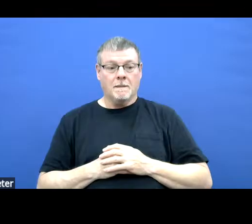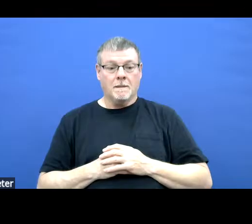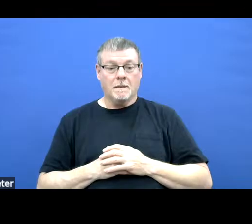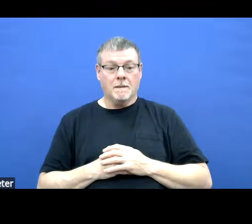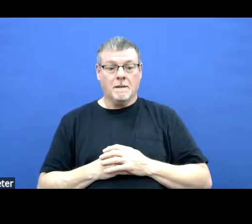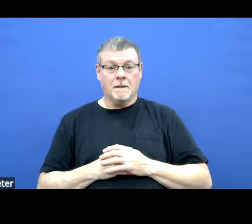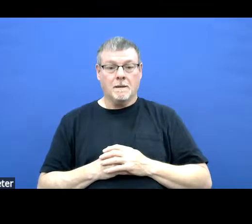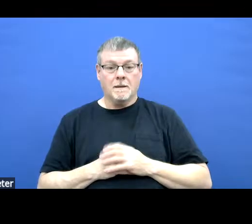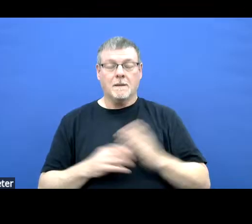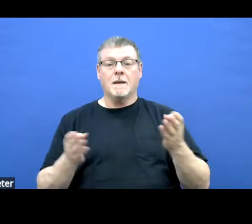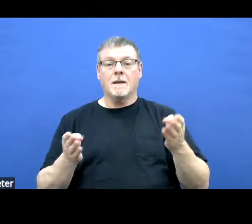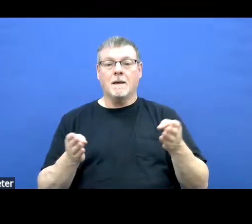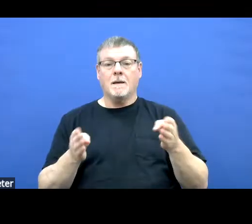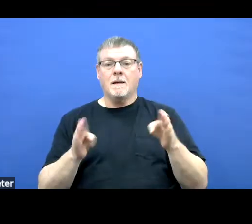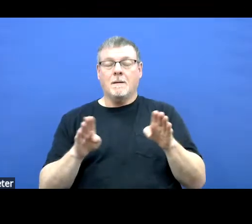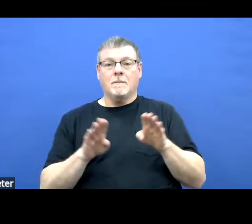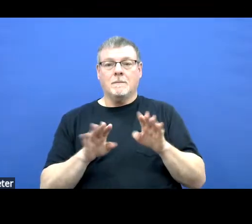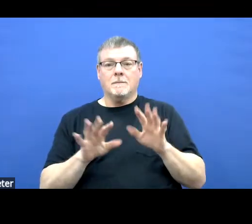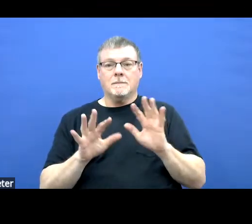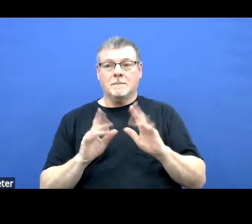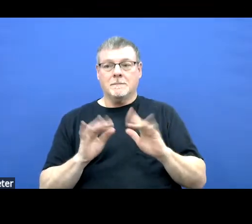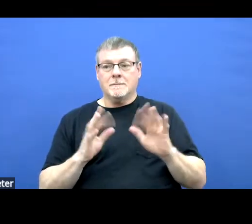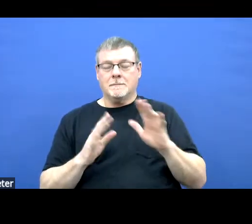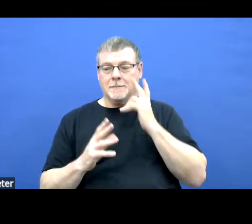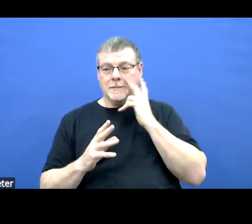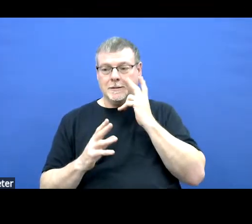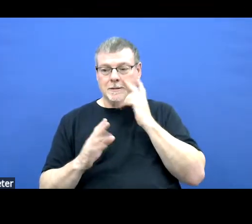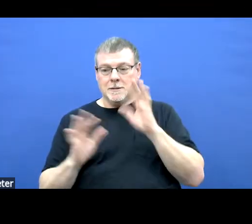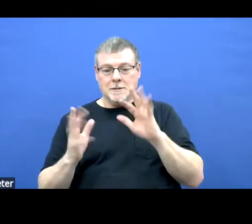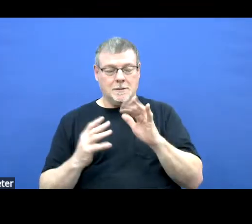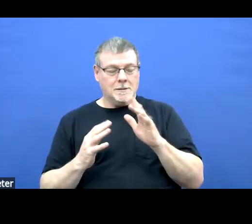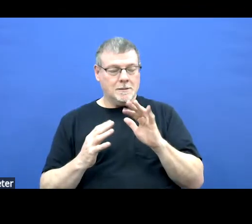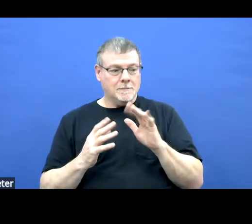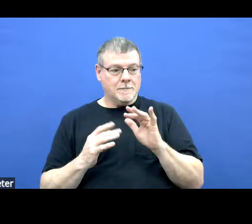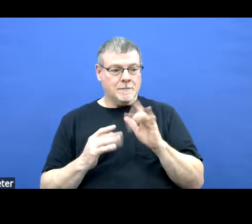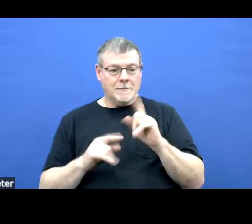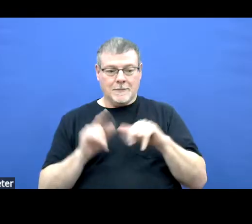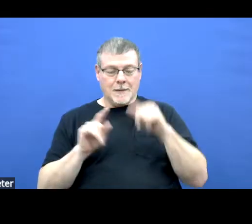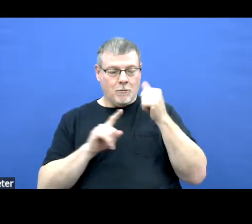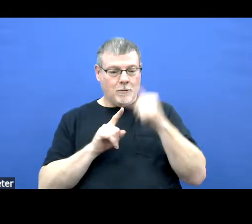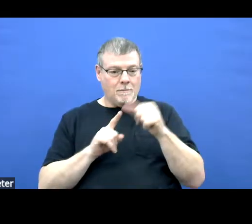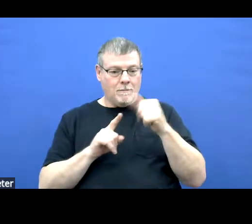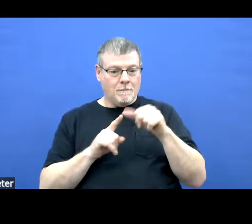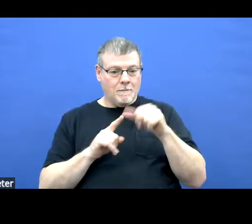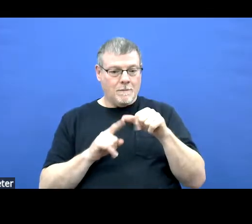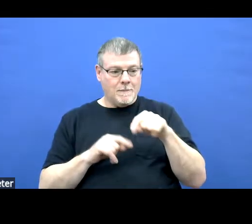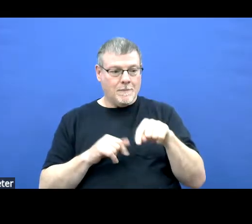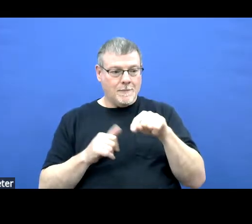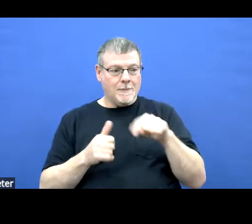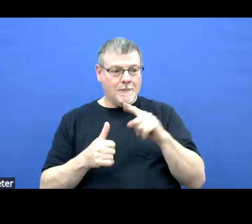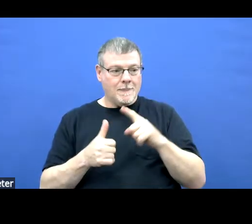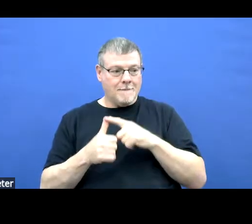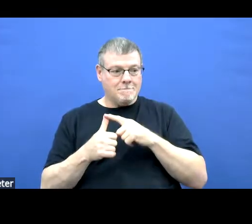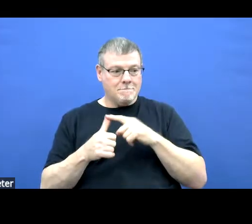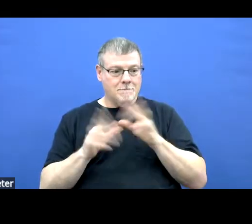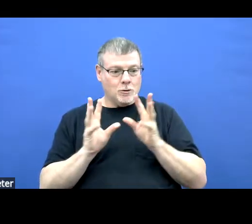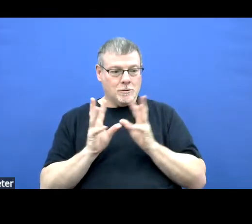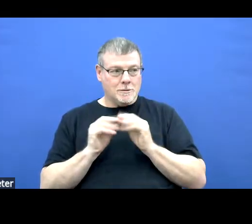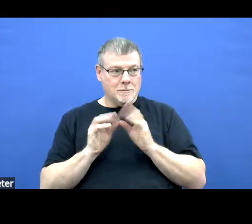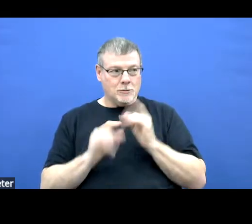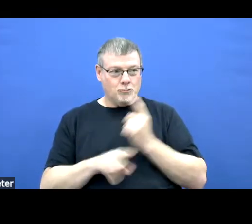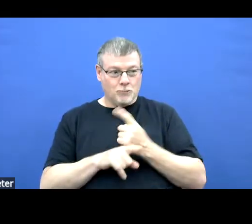So I'm going to close let's see, is this one of them that, I don't remember which, this is the first meeting it's been on,